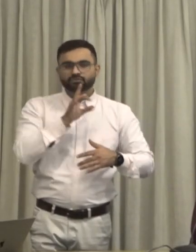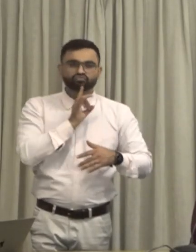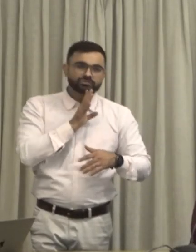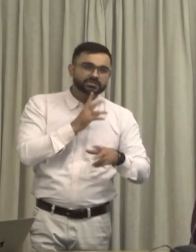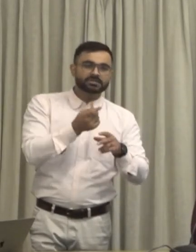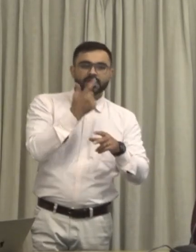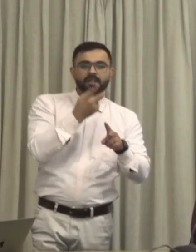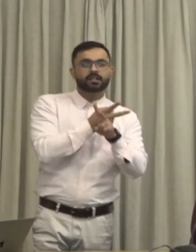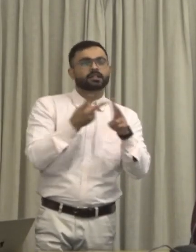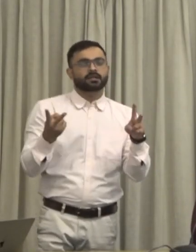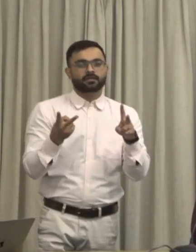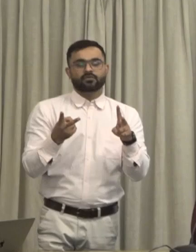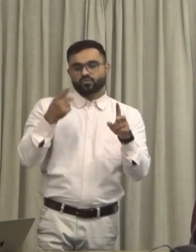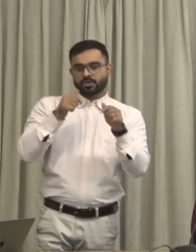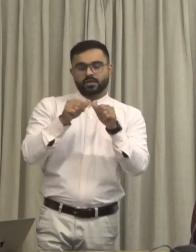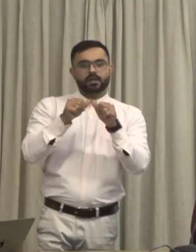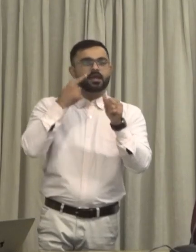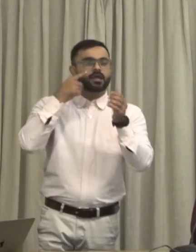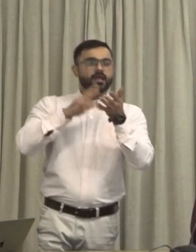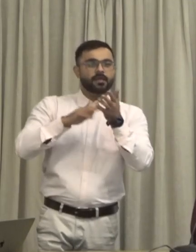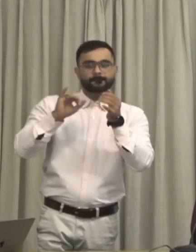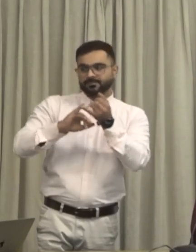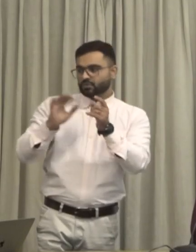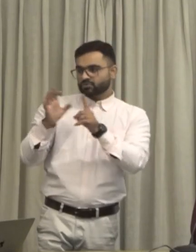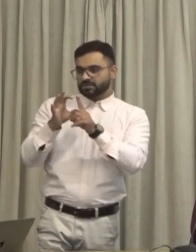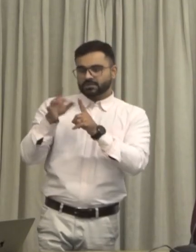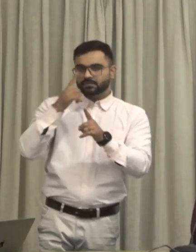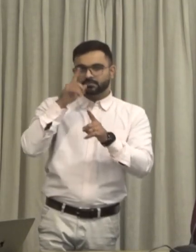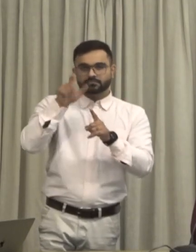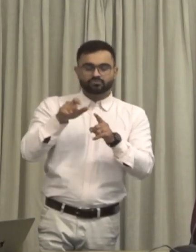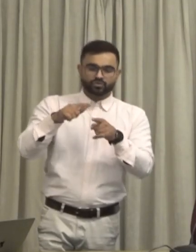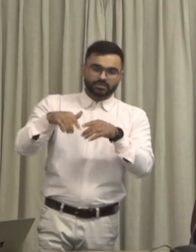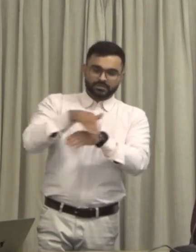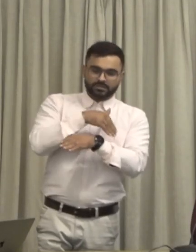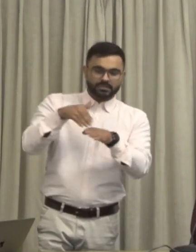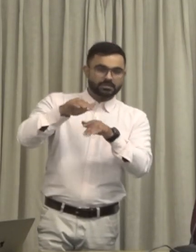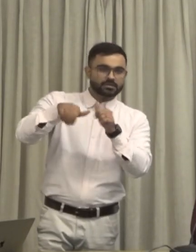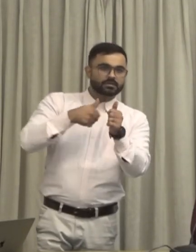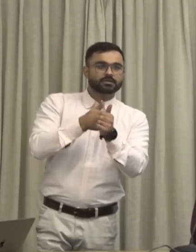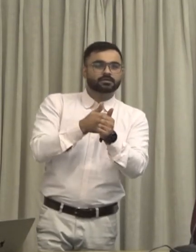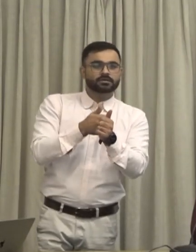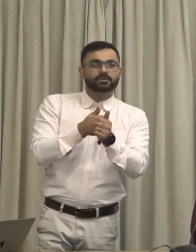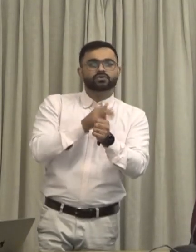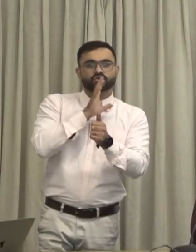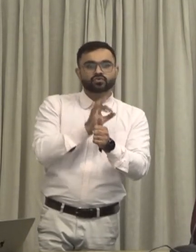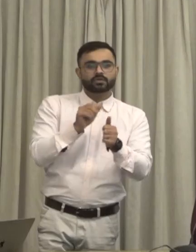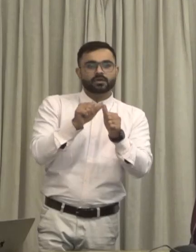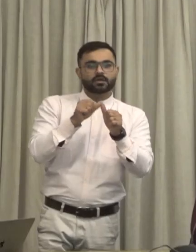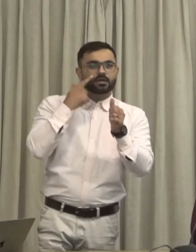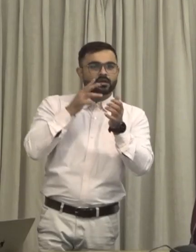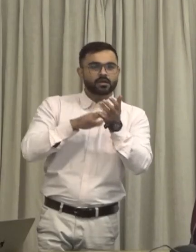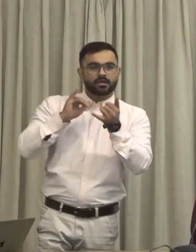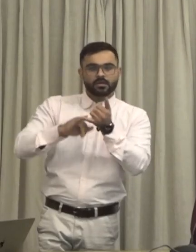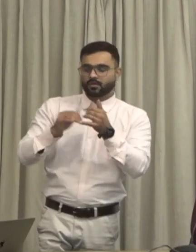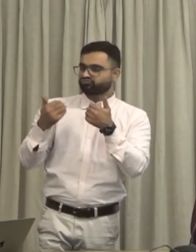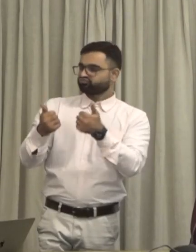Palliative Medicine at AIIMS, New Delhi. And she is really the architect behind the fact that AIIMS has